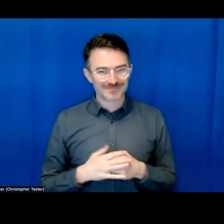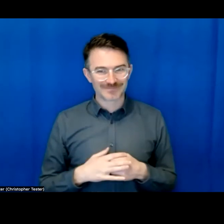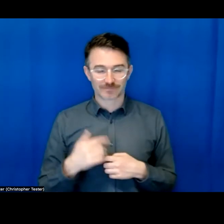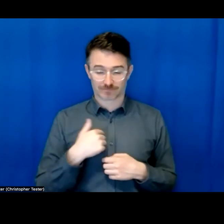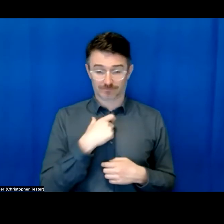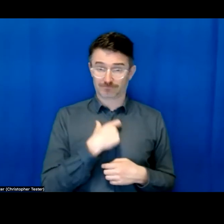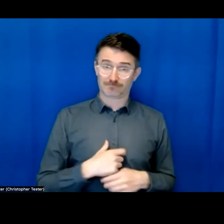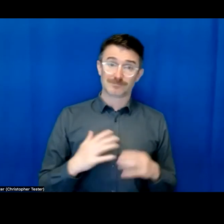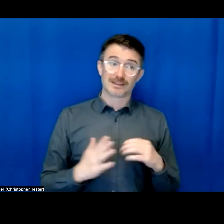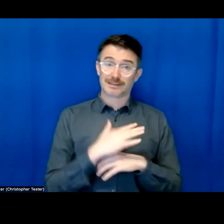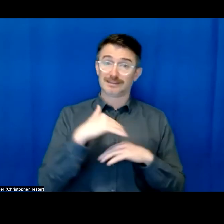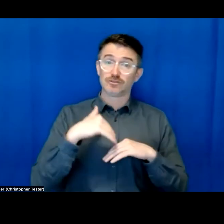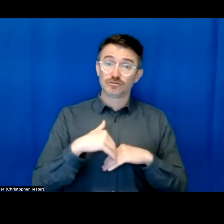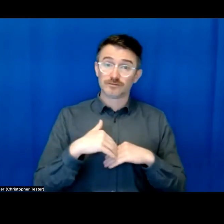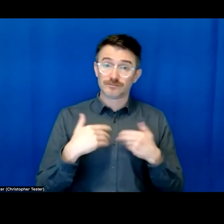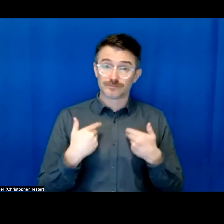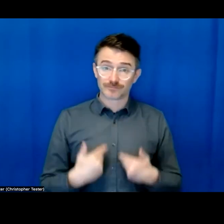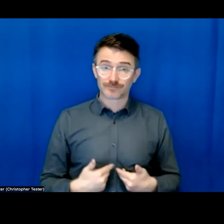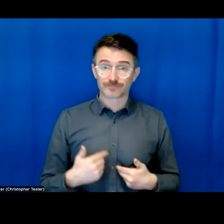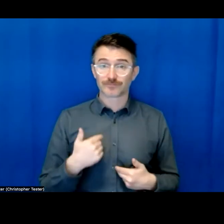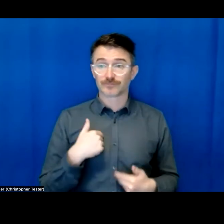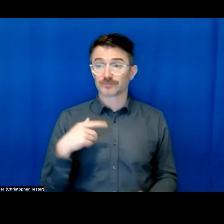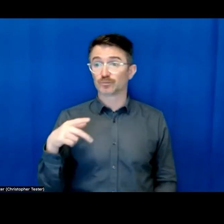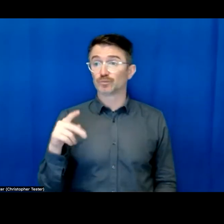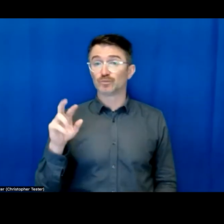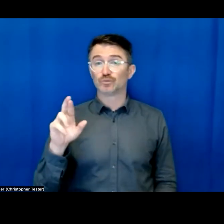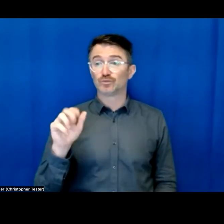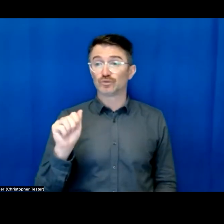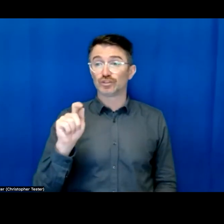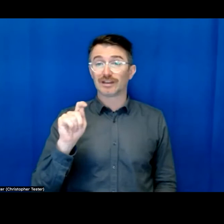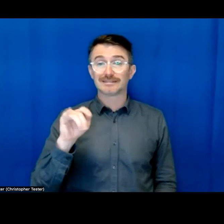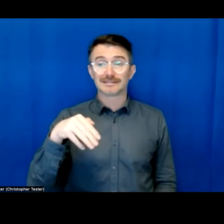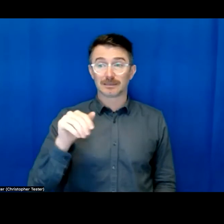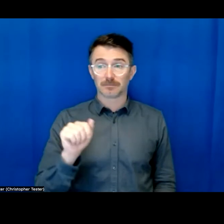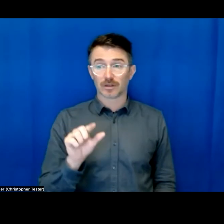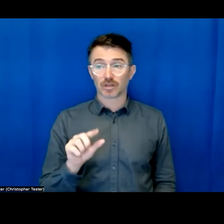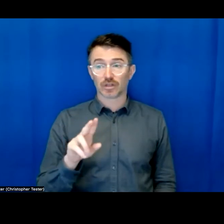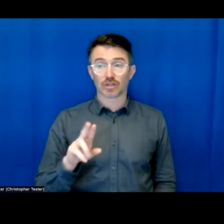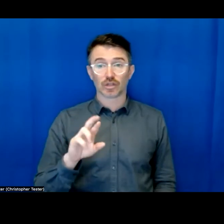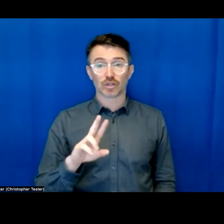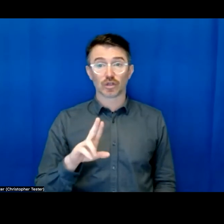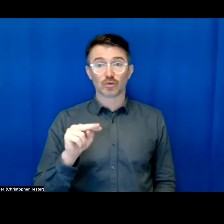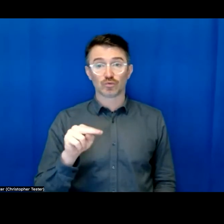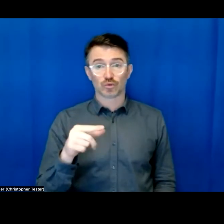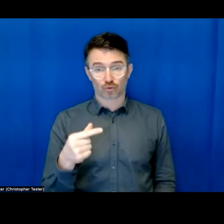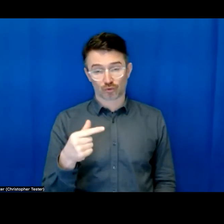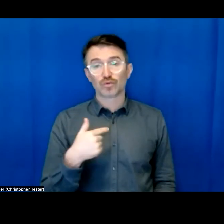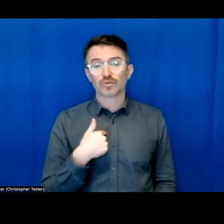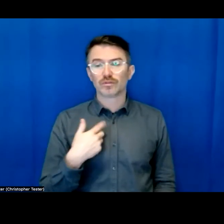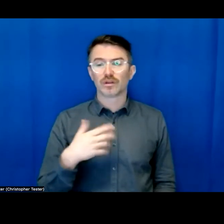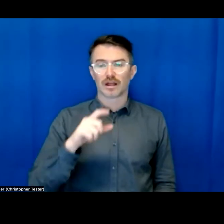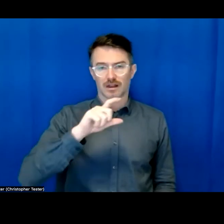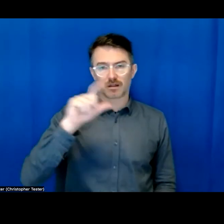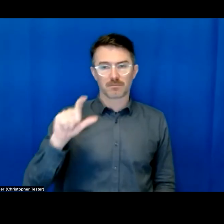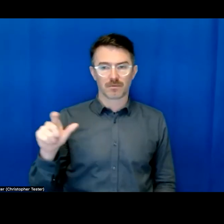woman with disability from Nepal, and represent National Indigenous Disabled Women Association in